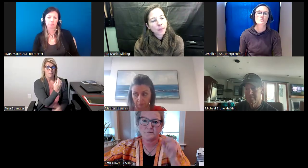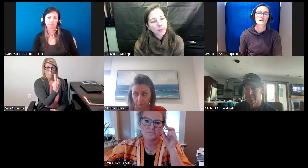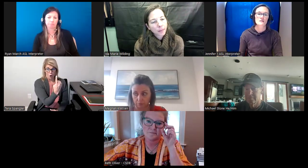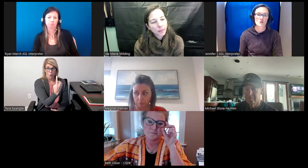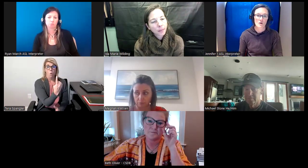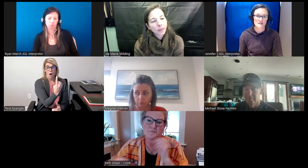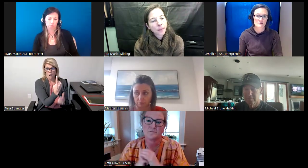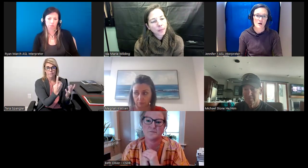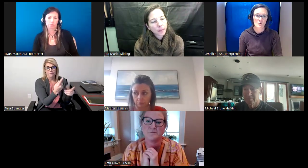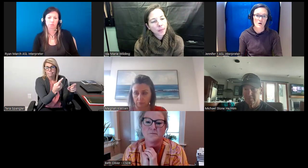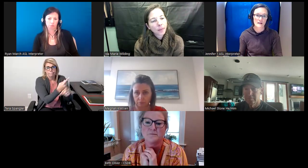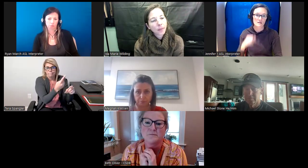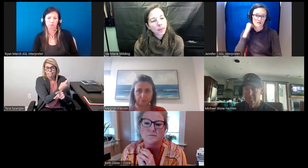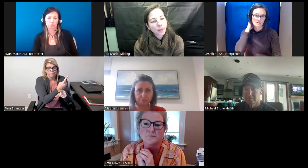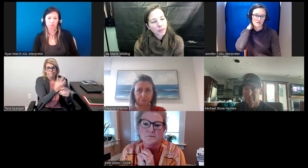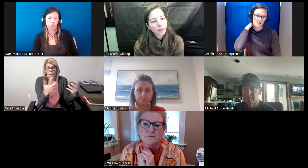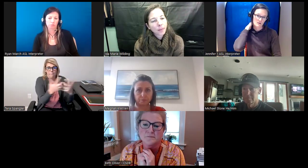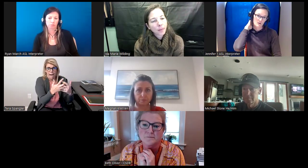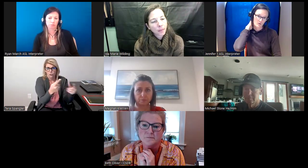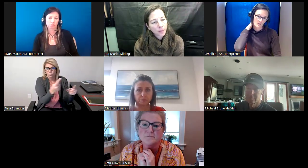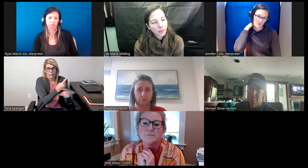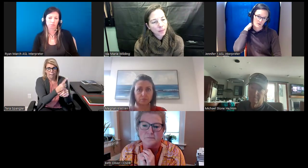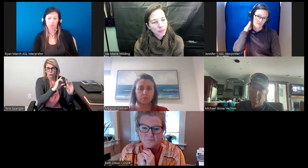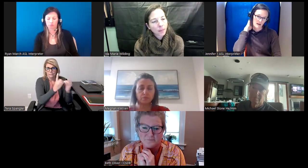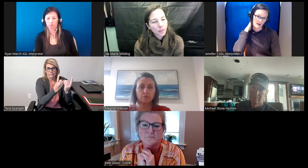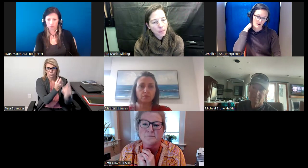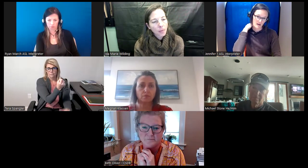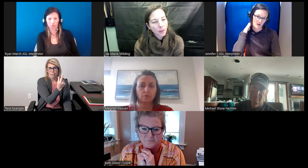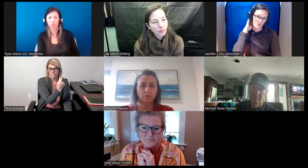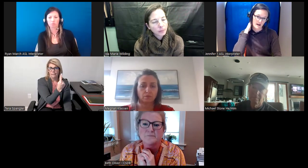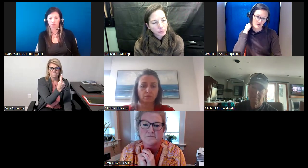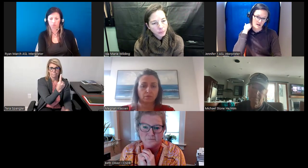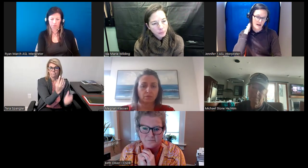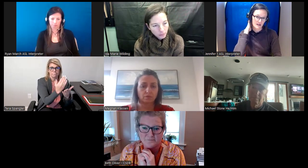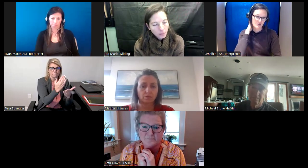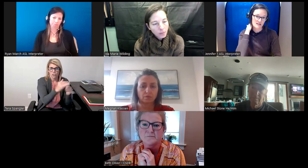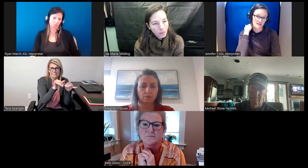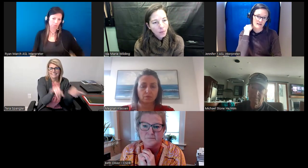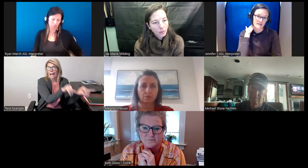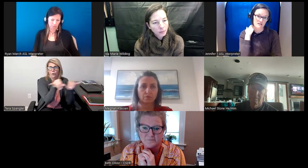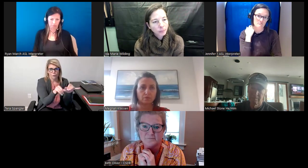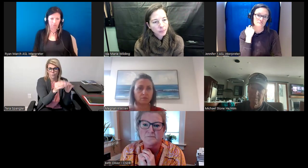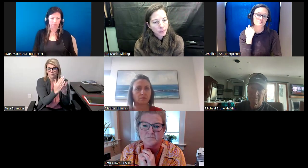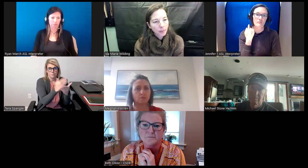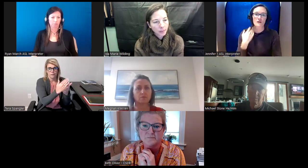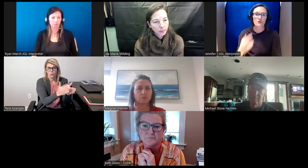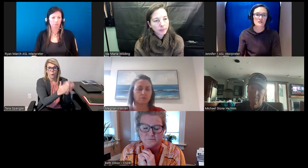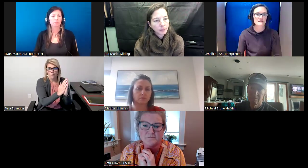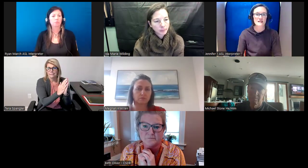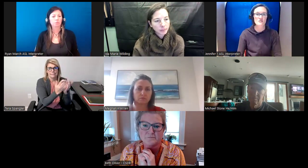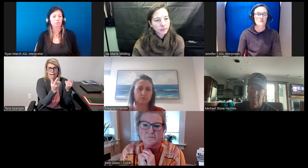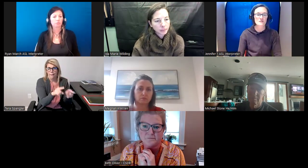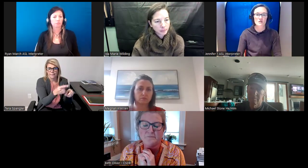And it will be in two parts. Part one would be, regular match D11,